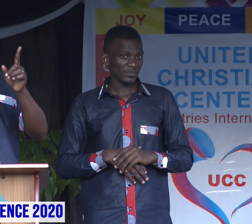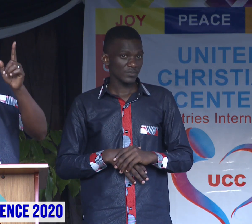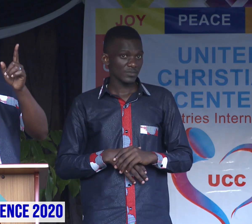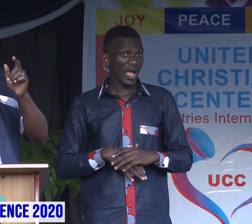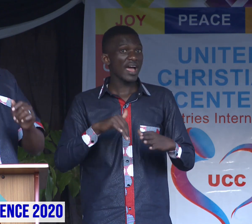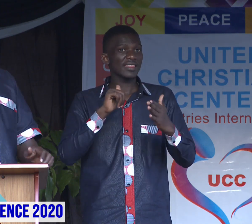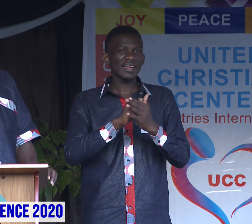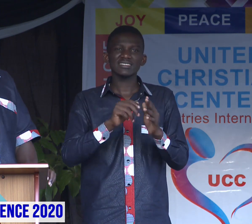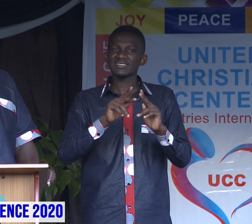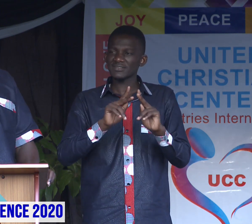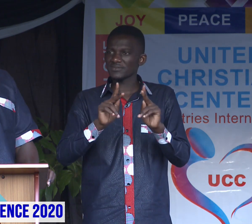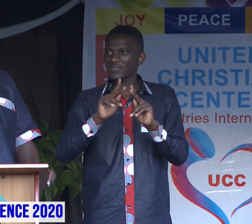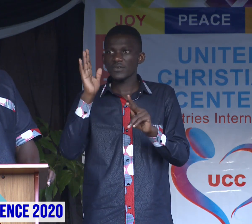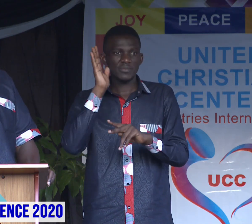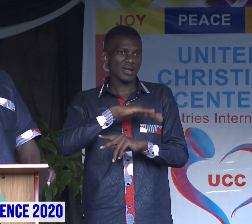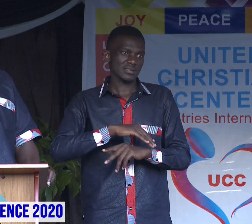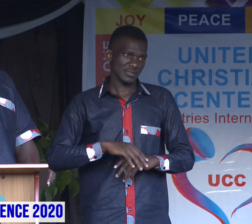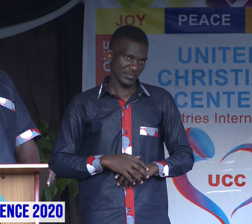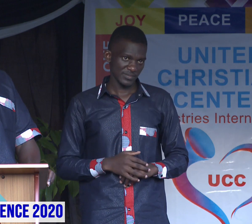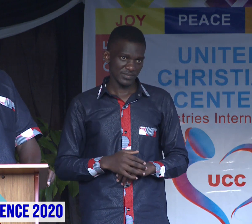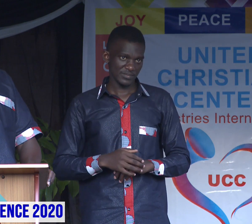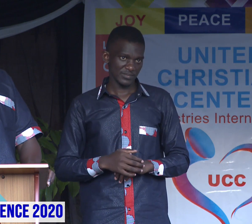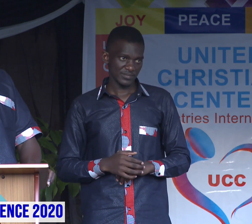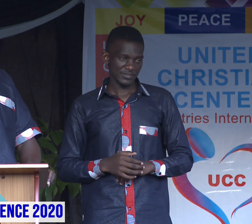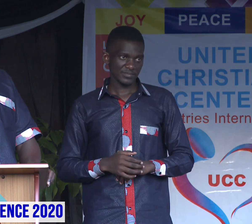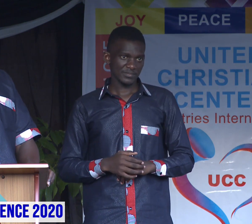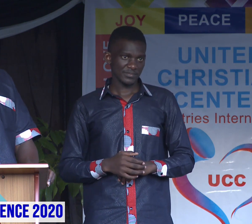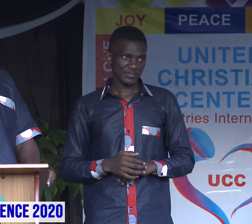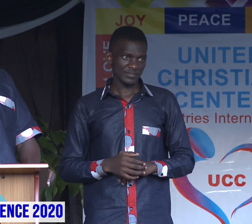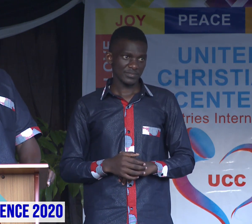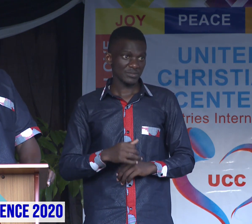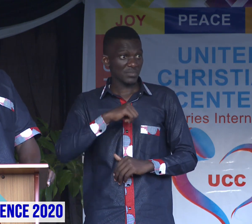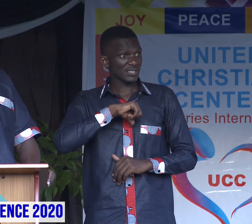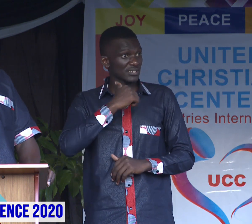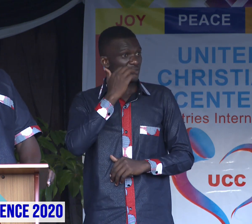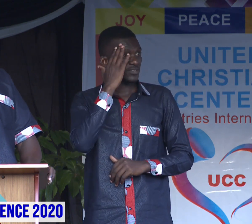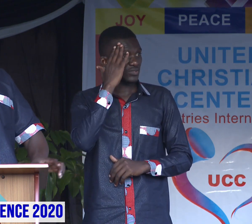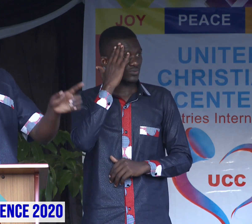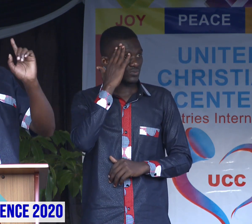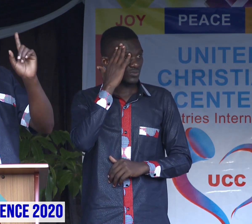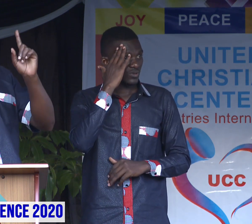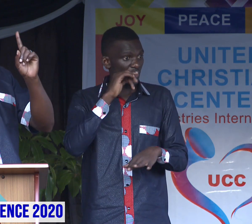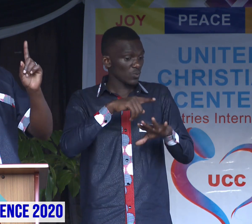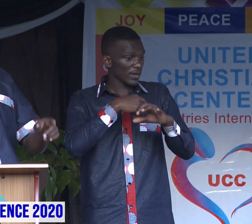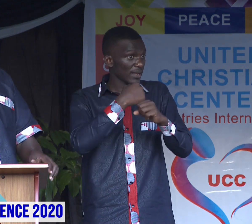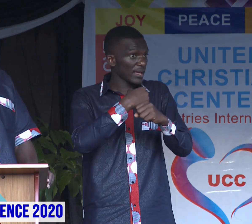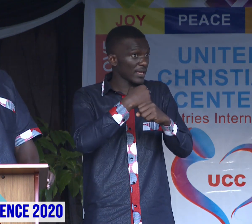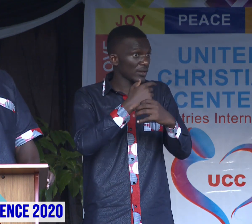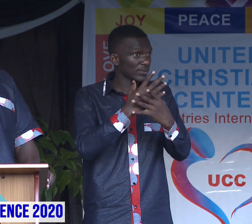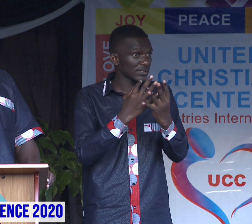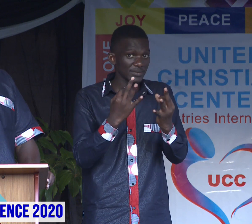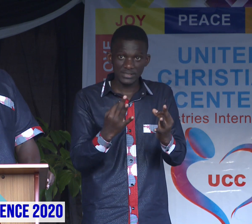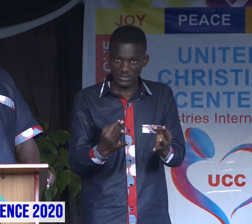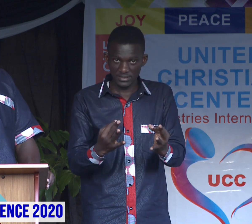Atecho chabulabe nyo. And that's very dangerous. Nga manyi. And I knew, bwenkola ekintu, when